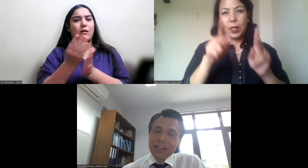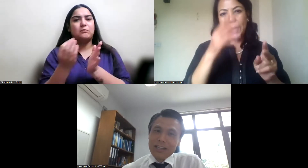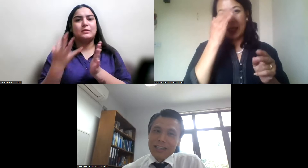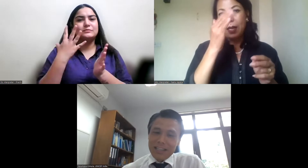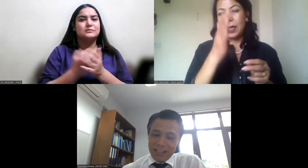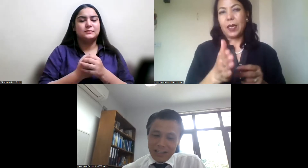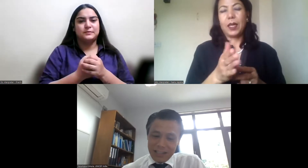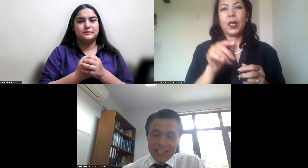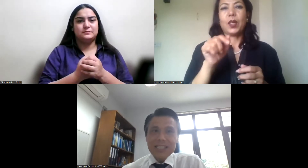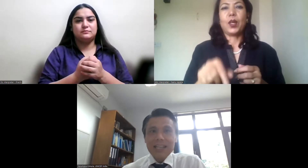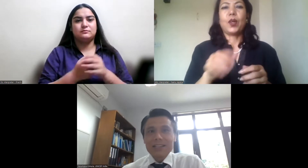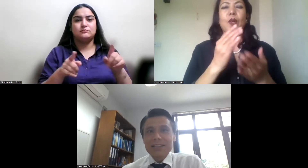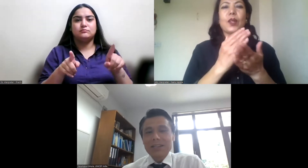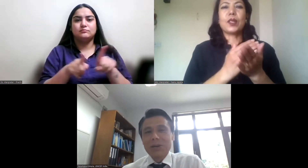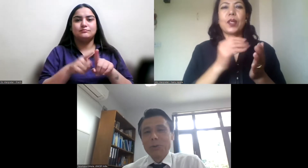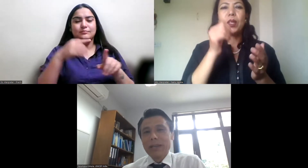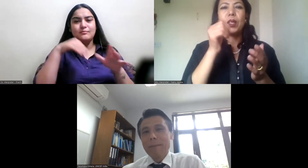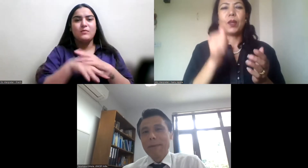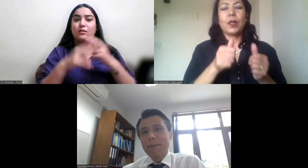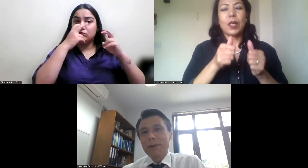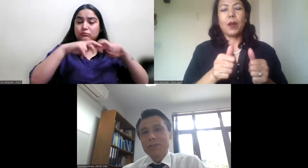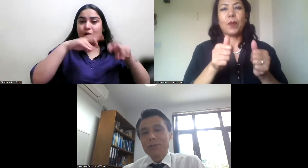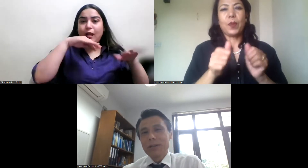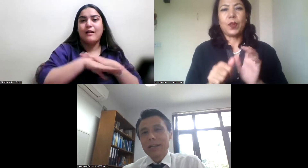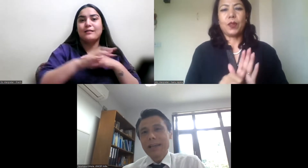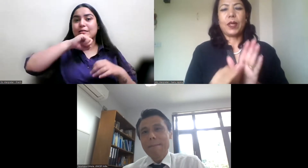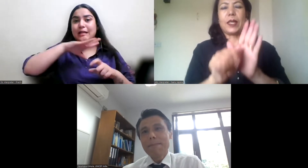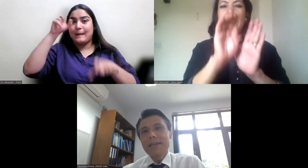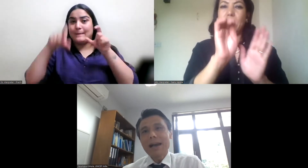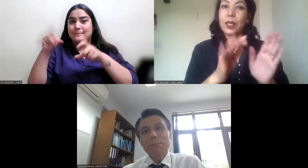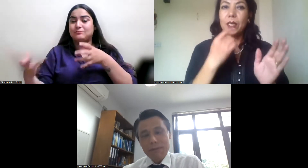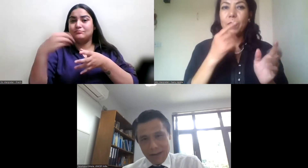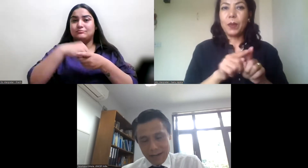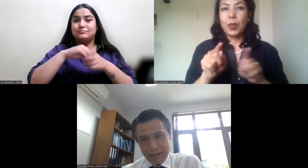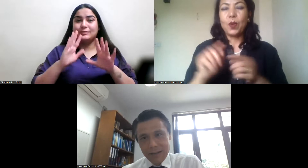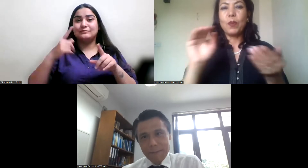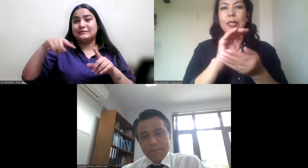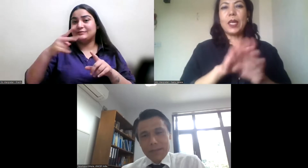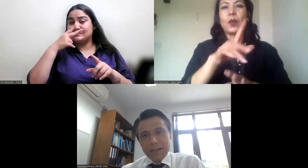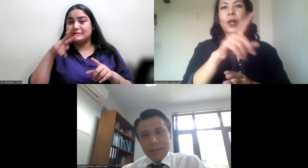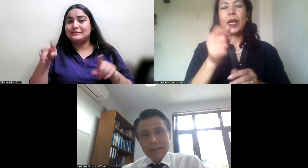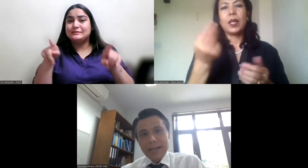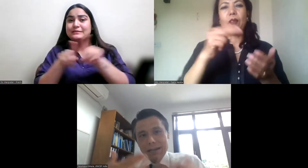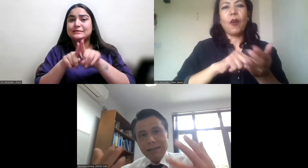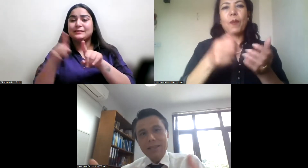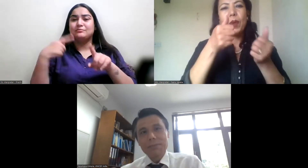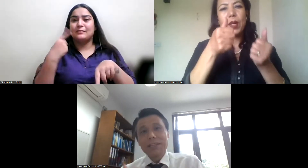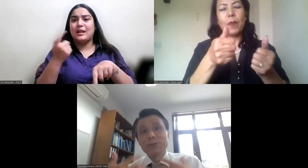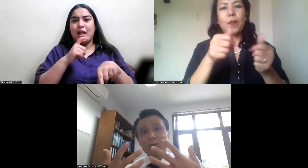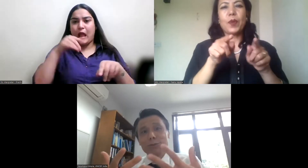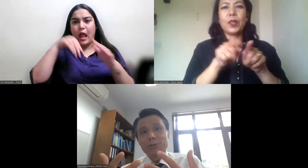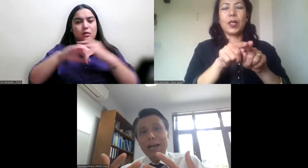which the insights of young people and the children can be amplified and turning